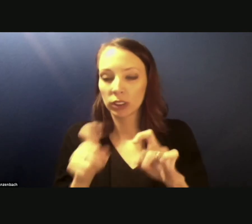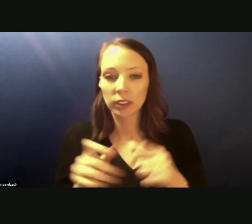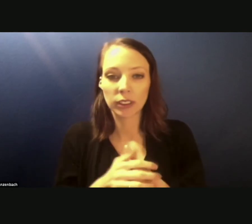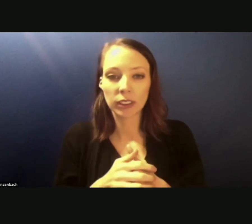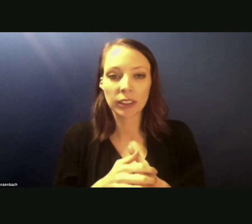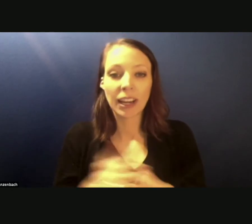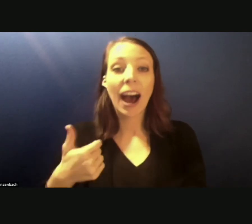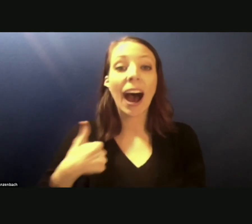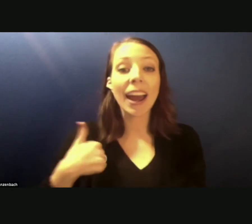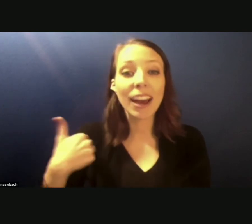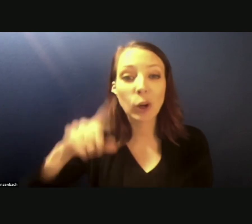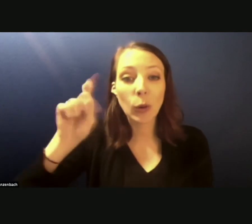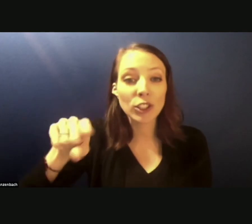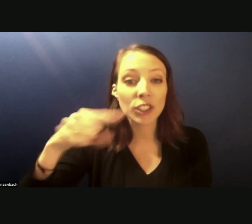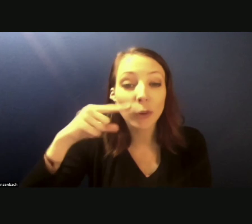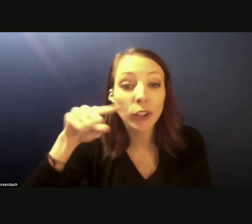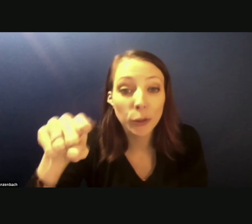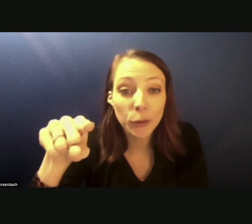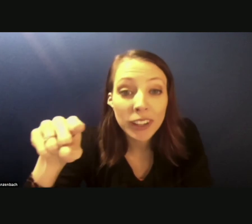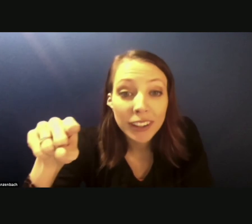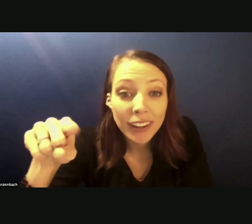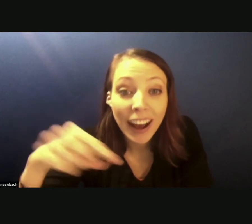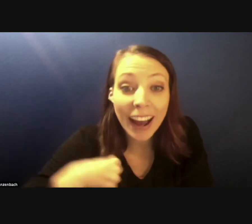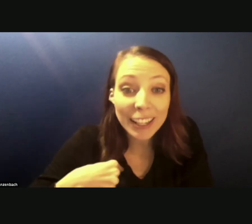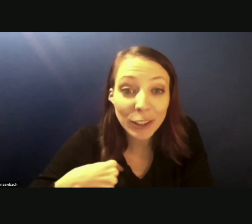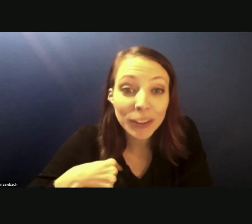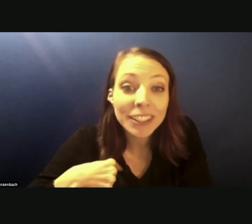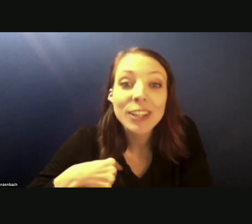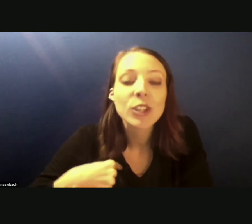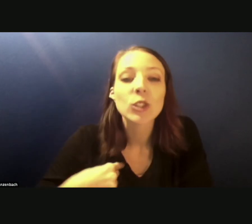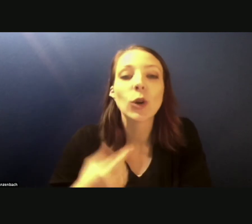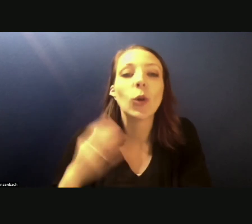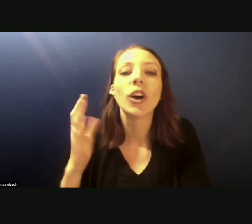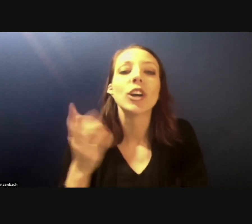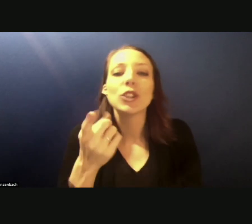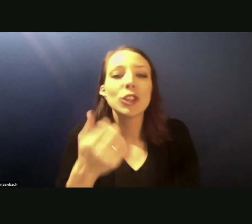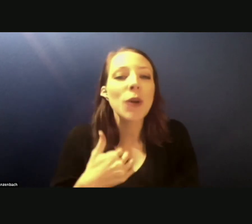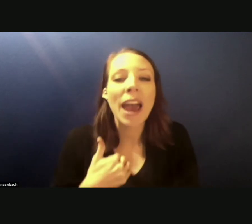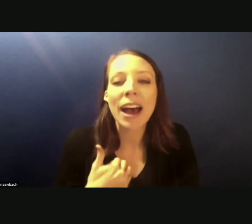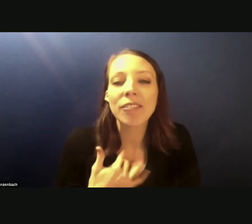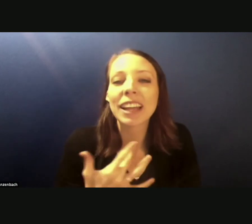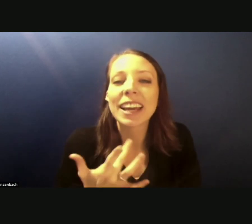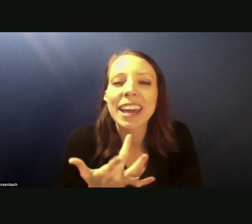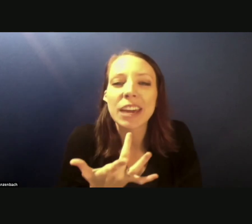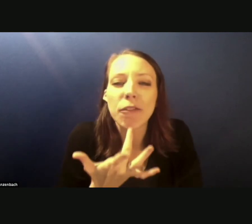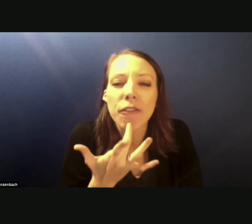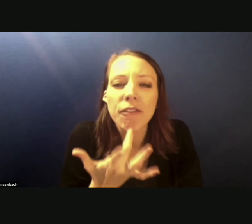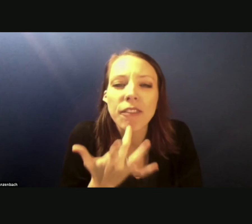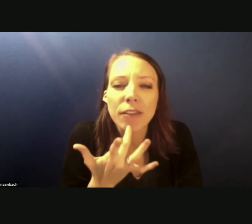Right. I have a question for you. Mhm. I do. Yes. So, do you have like